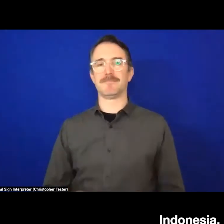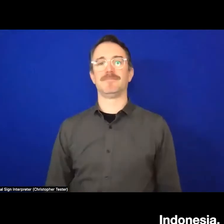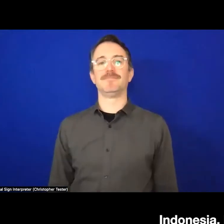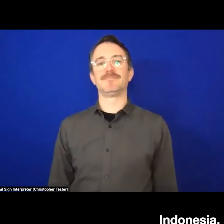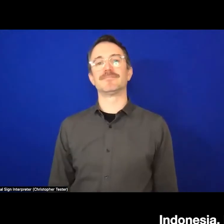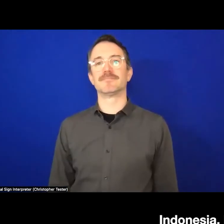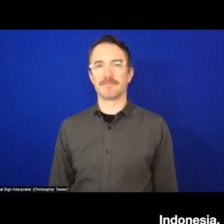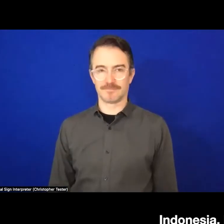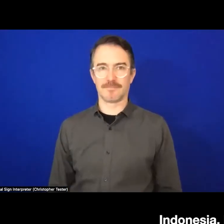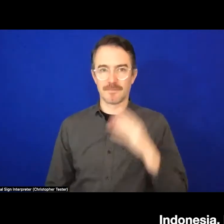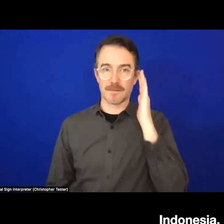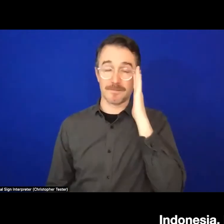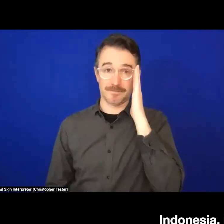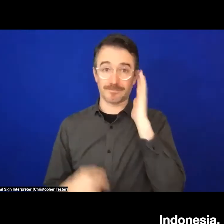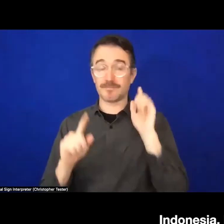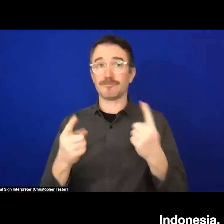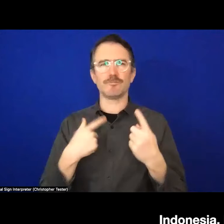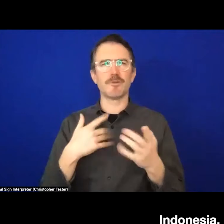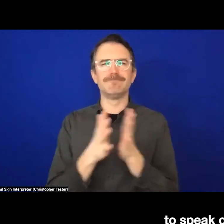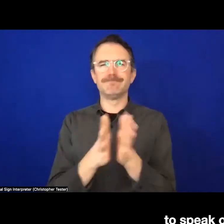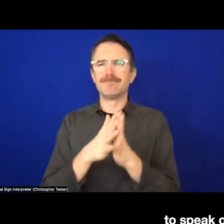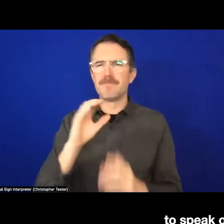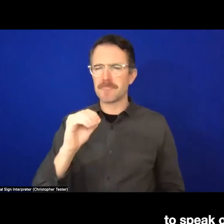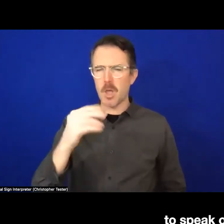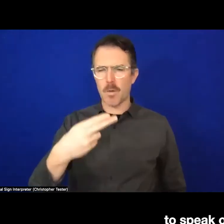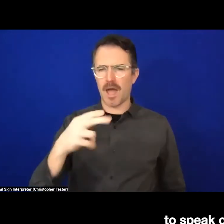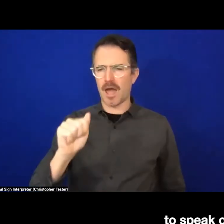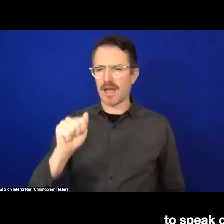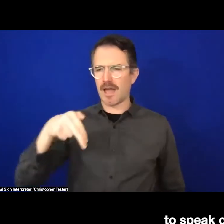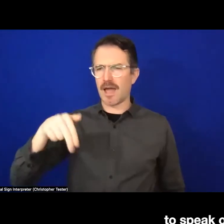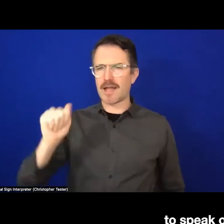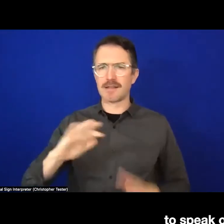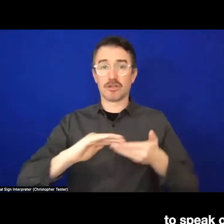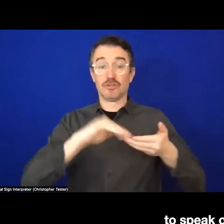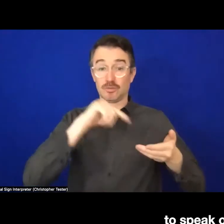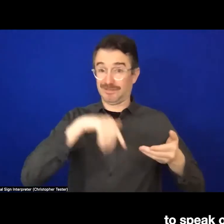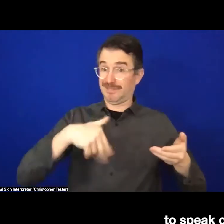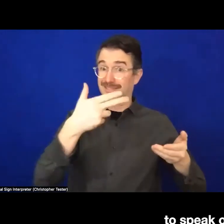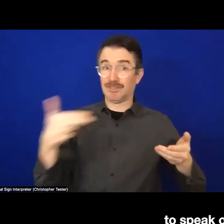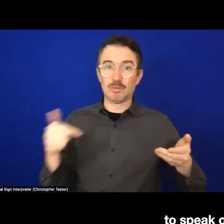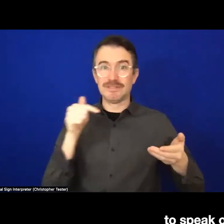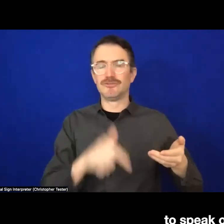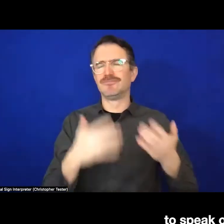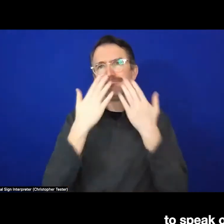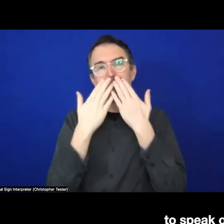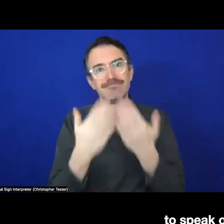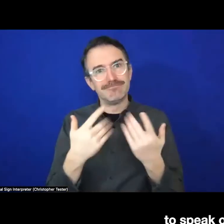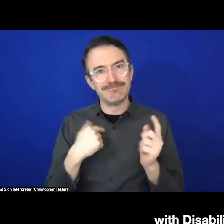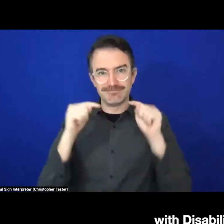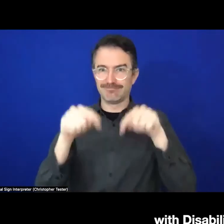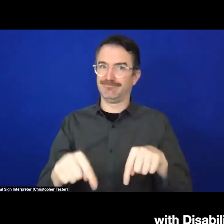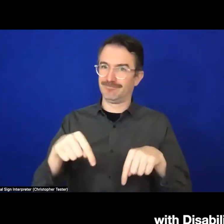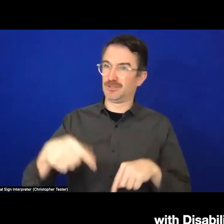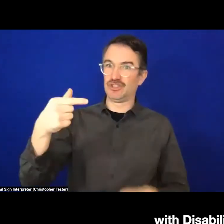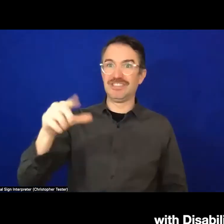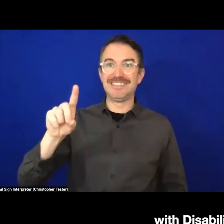Indonesia, would like to thank you for this very great opportunity to speak at the Global Disability Summit site event